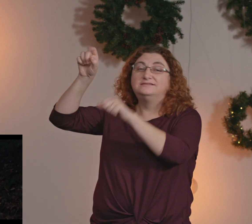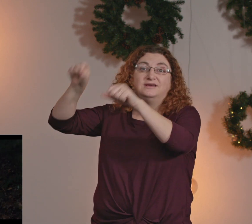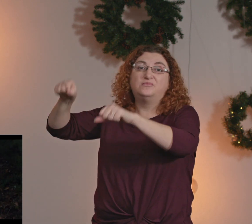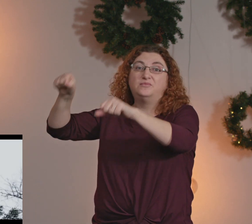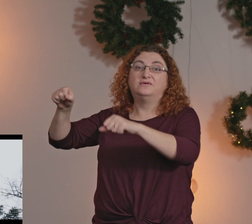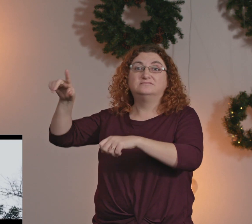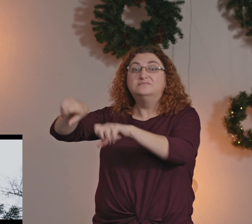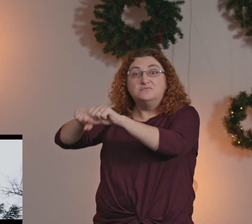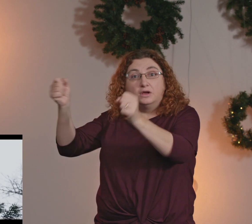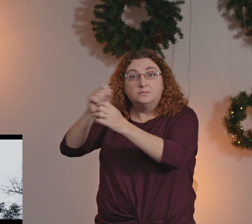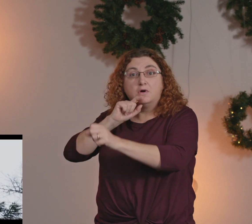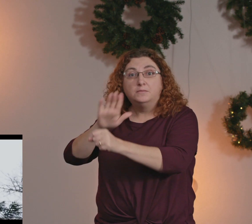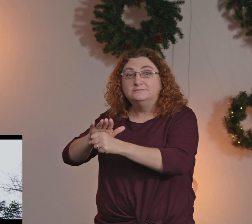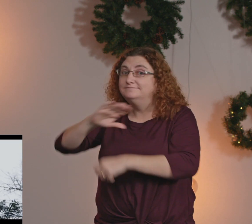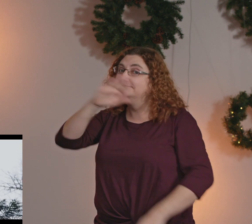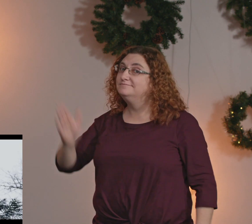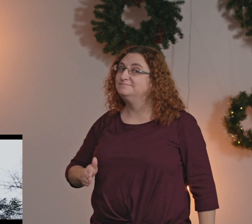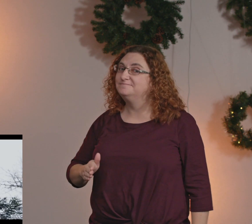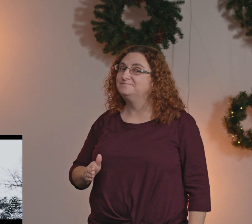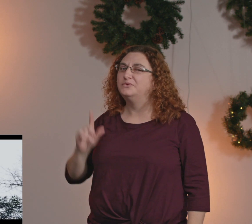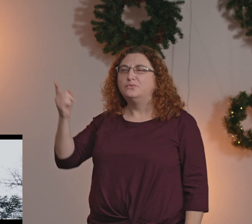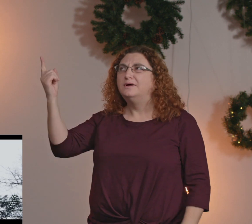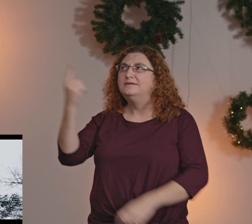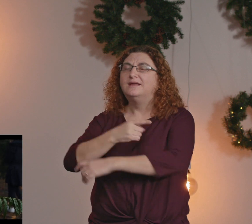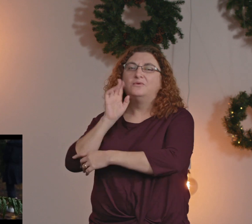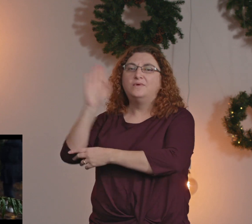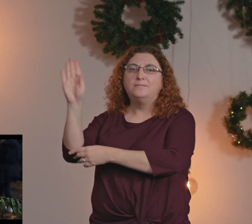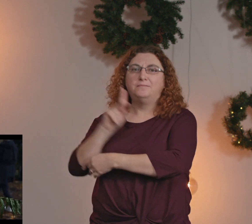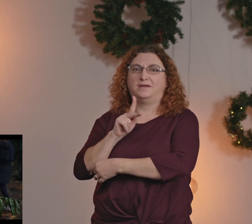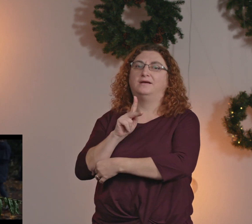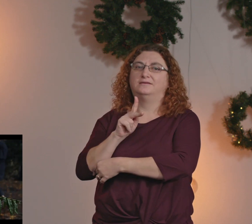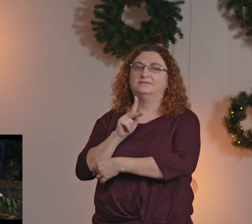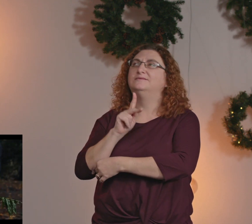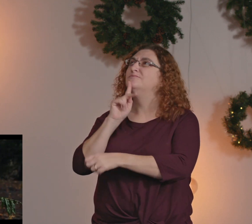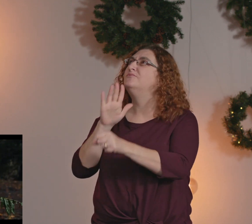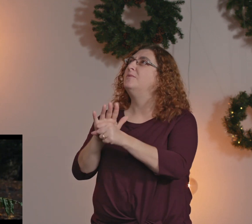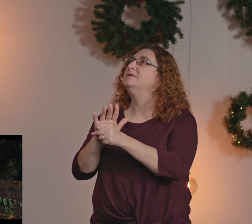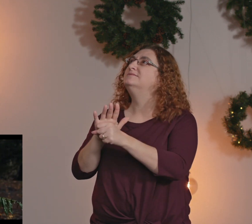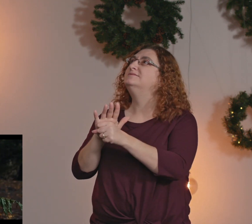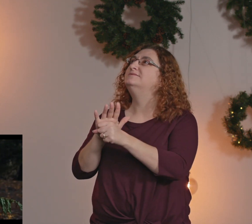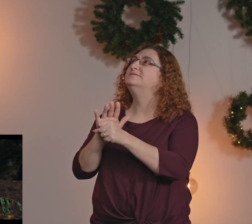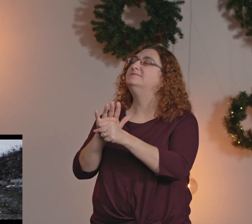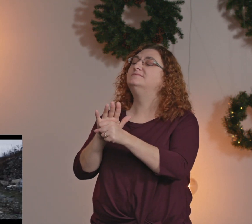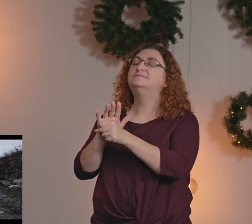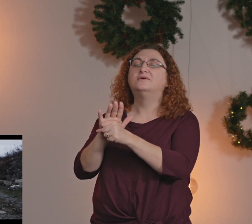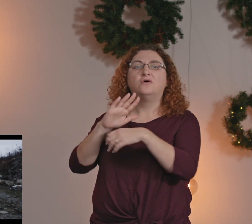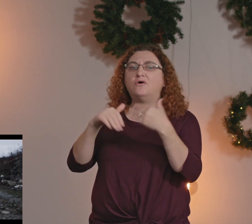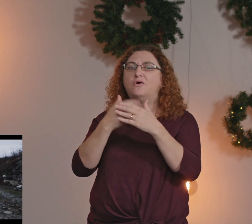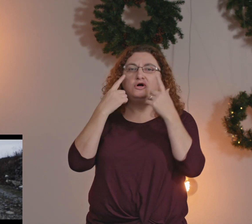break His promises. The promise that one day He will come back for us. The promise that one day every tear will be wiped